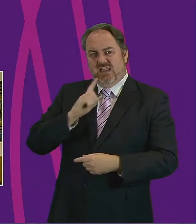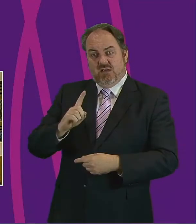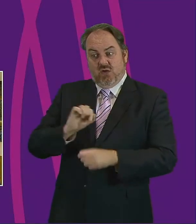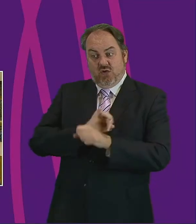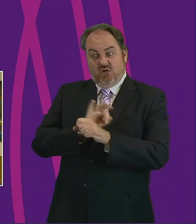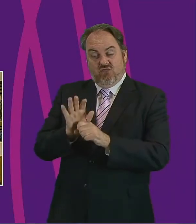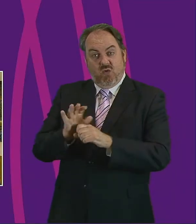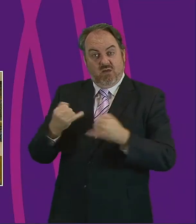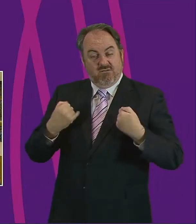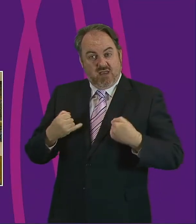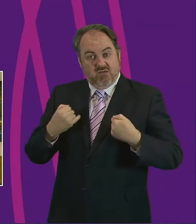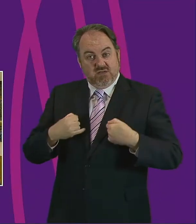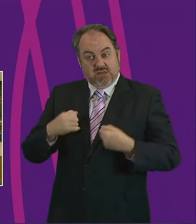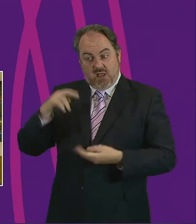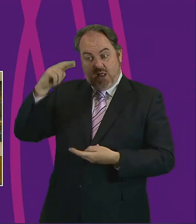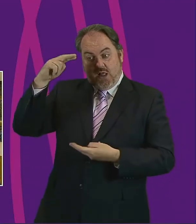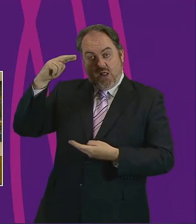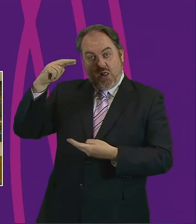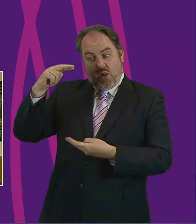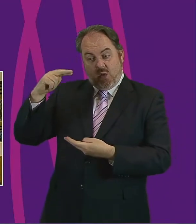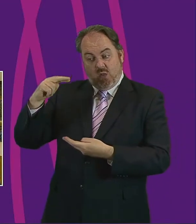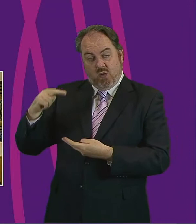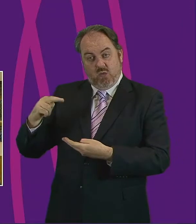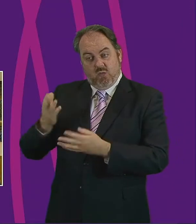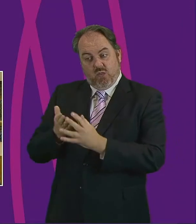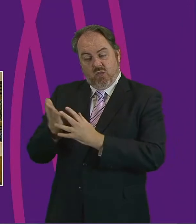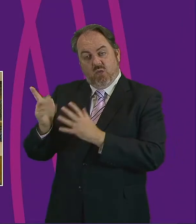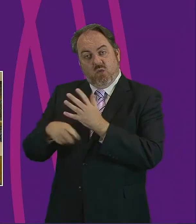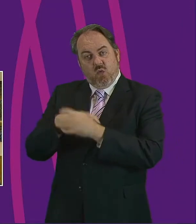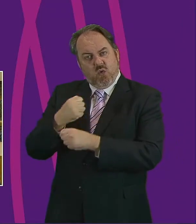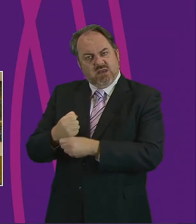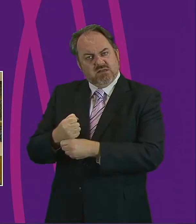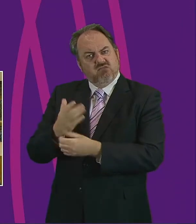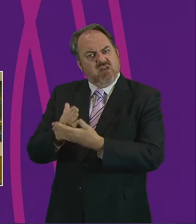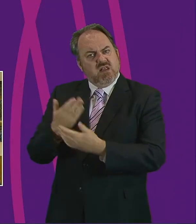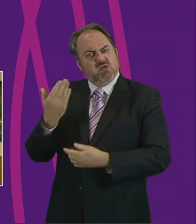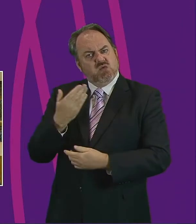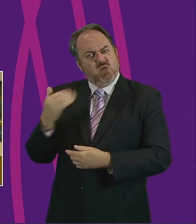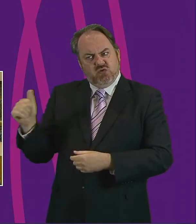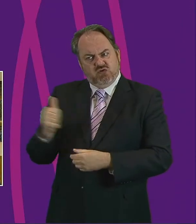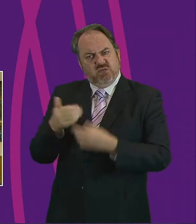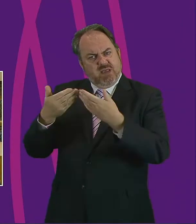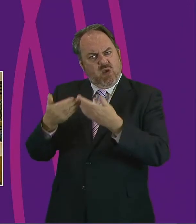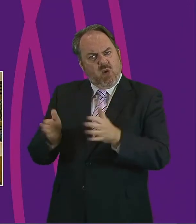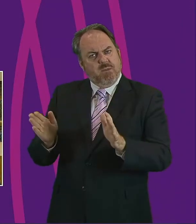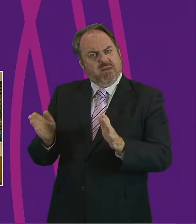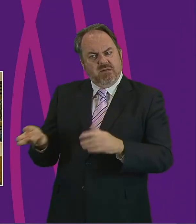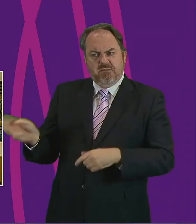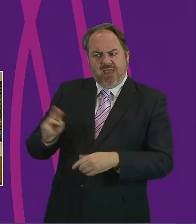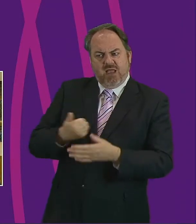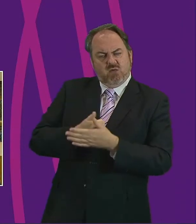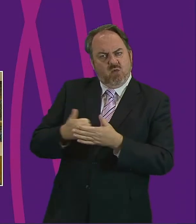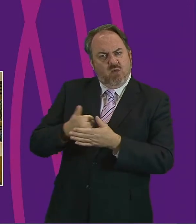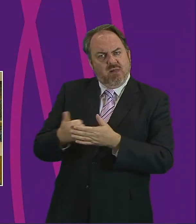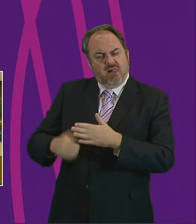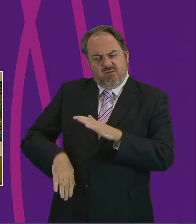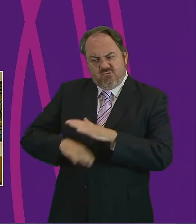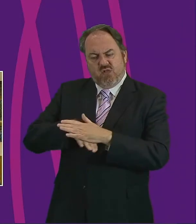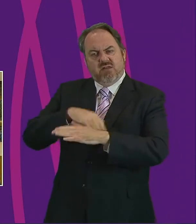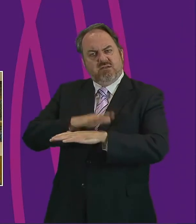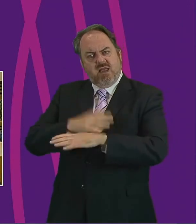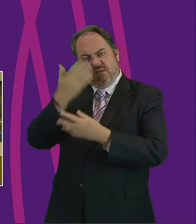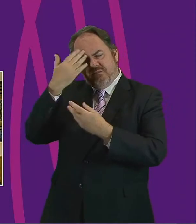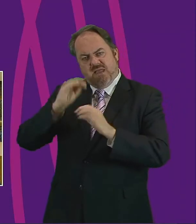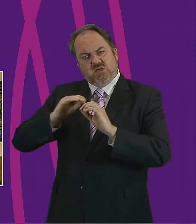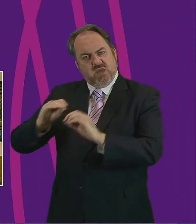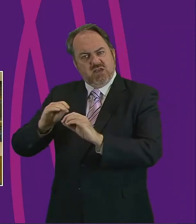COVID-19 cases are low enough come the middle of August, then schools should reopen as normally as possible with children back full-time. Does the First